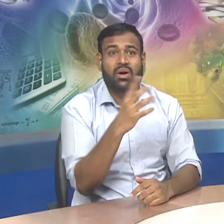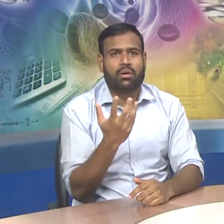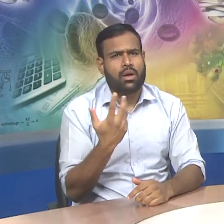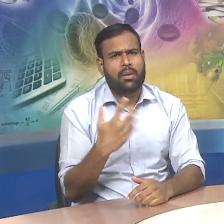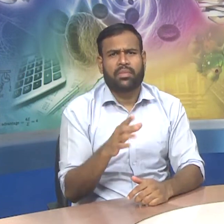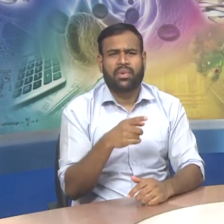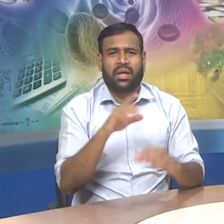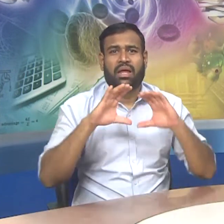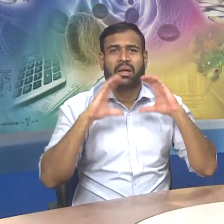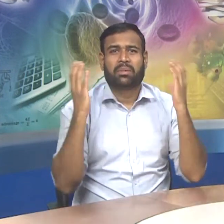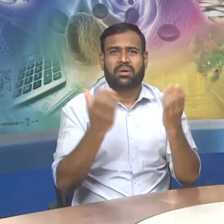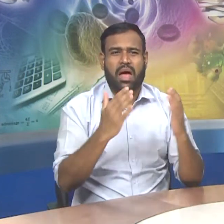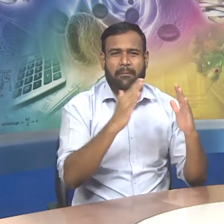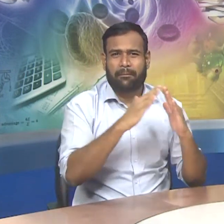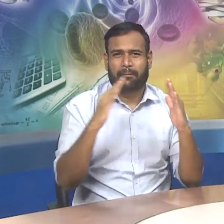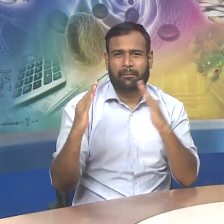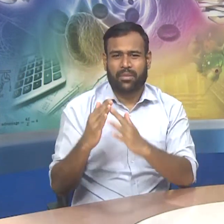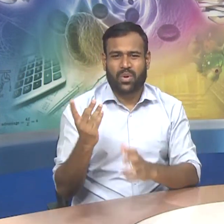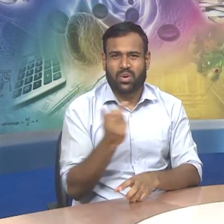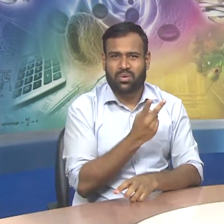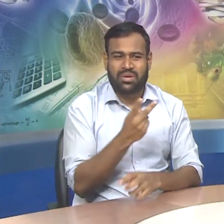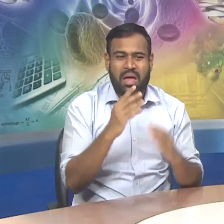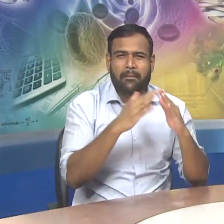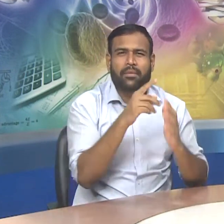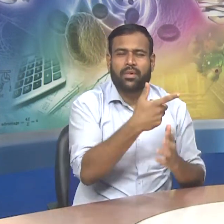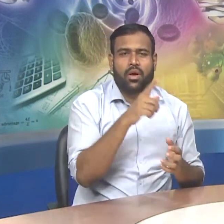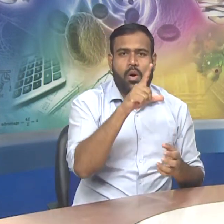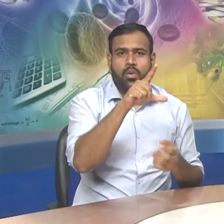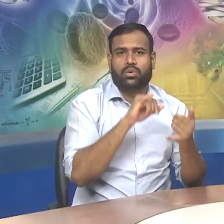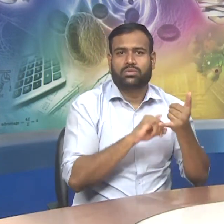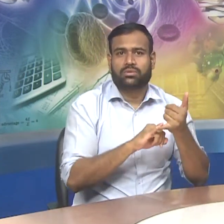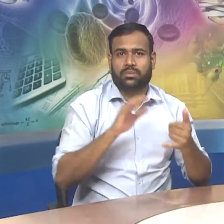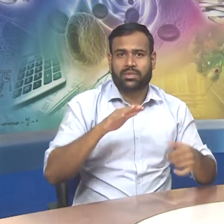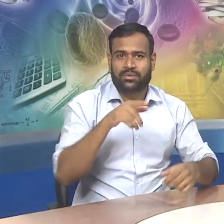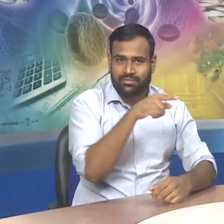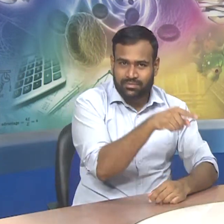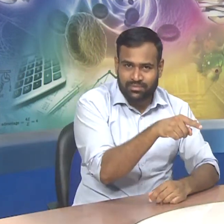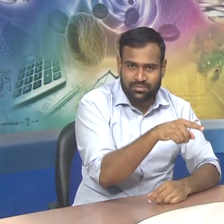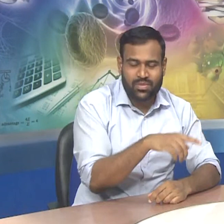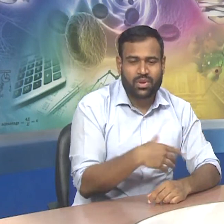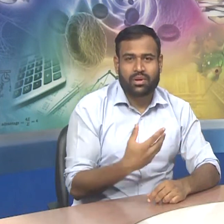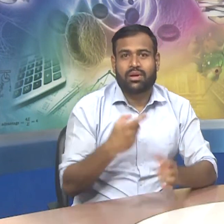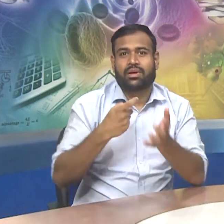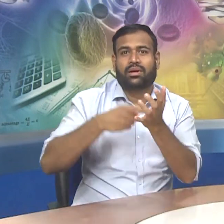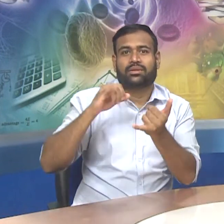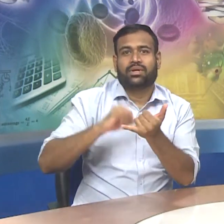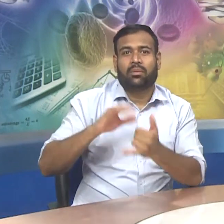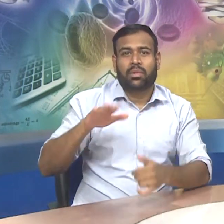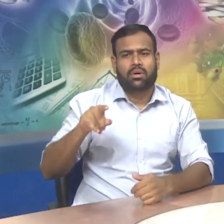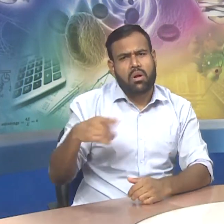The resolution to impeach the president can be moved in either House of